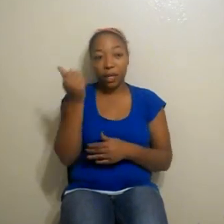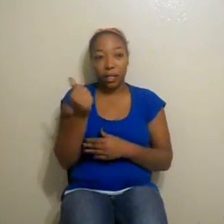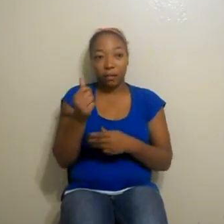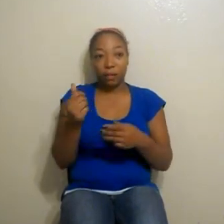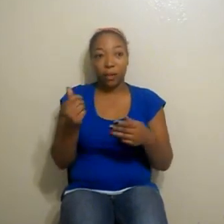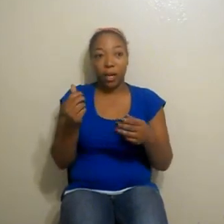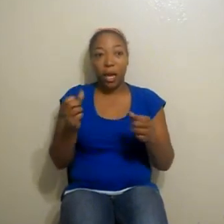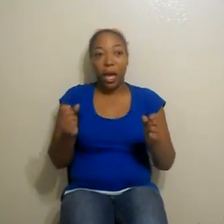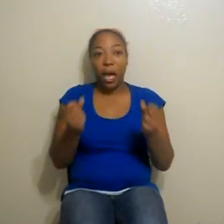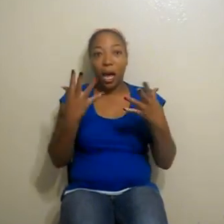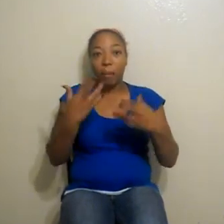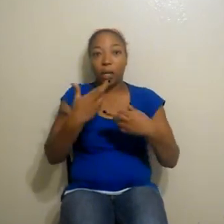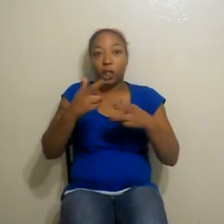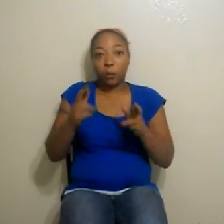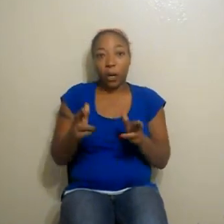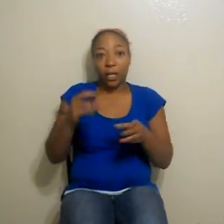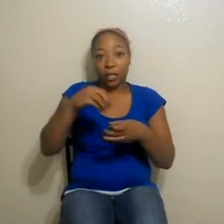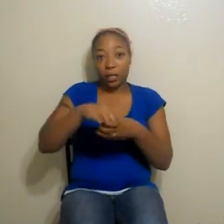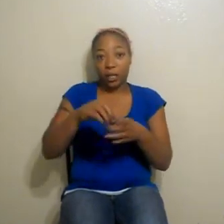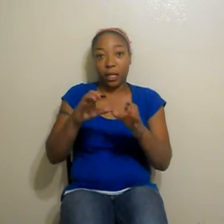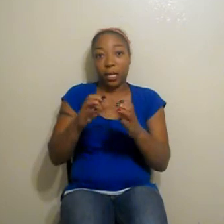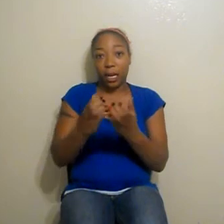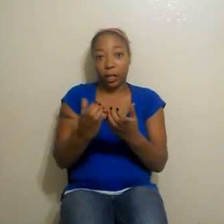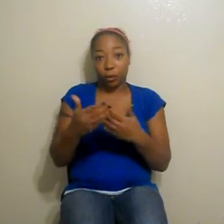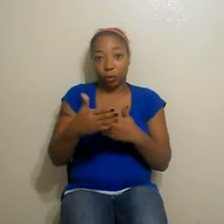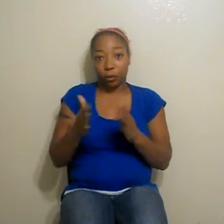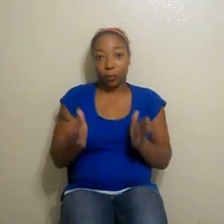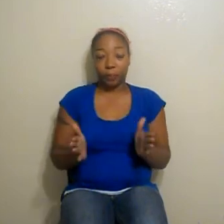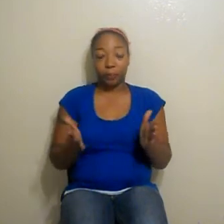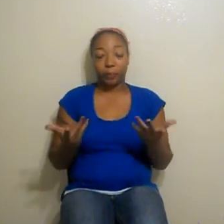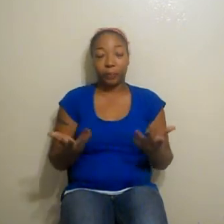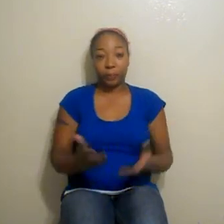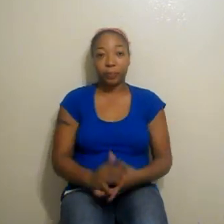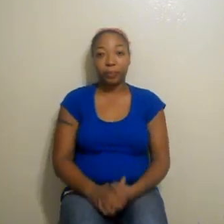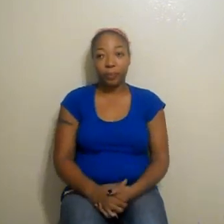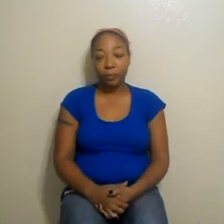of how much space is in the classroom.